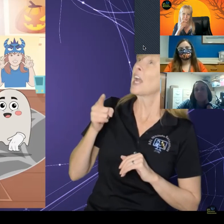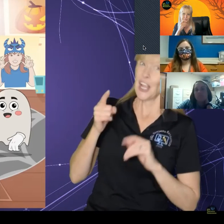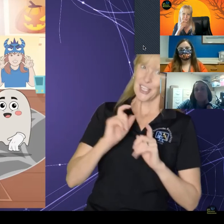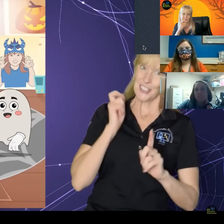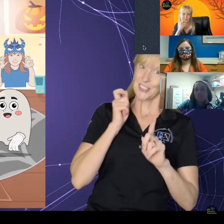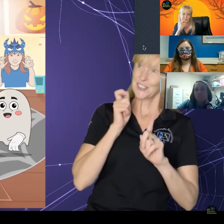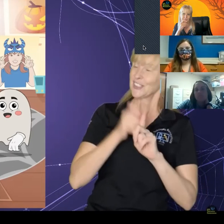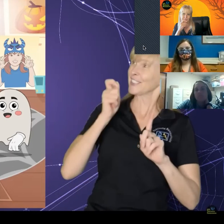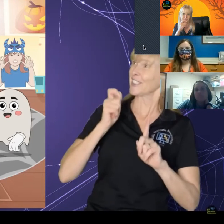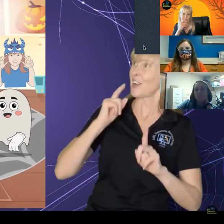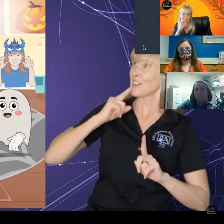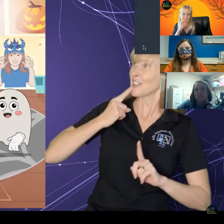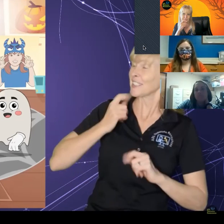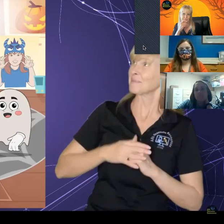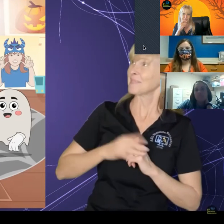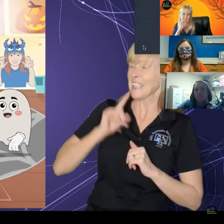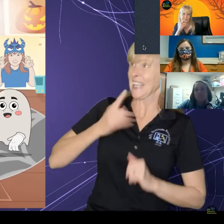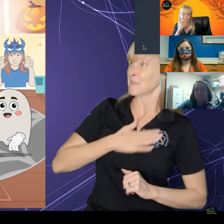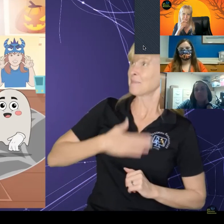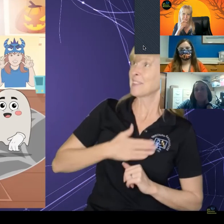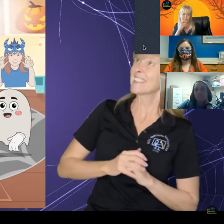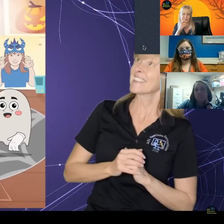please, stated Little Ghost.